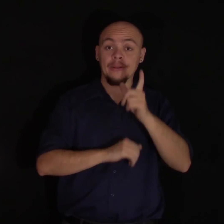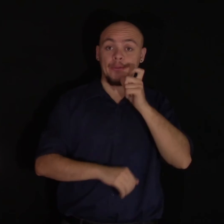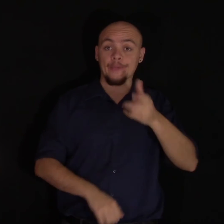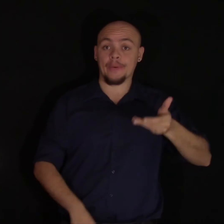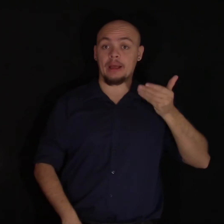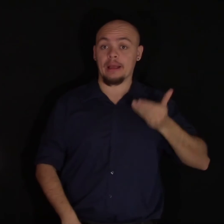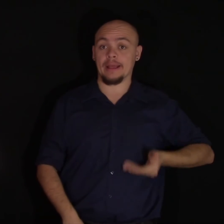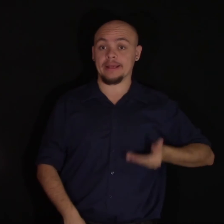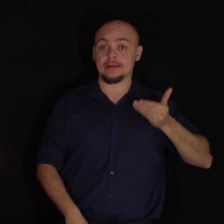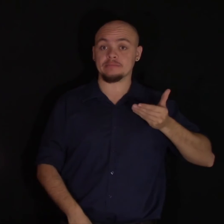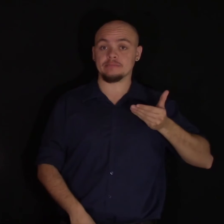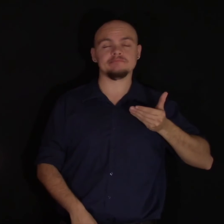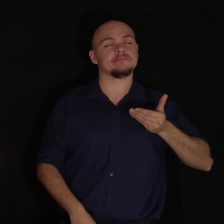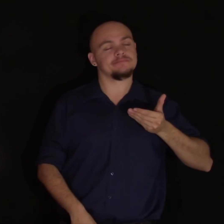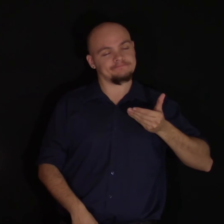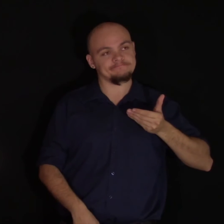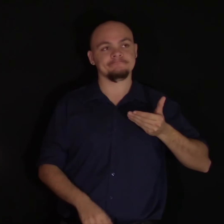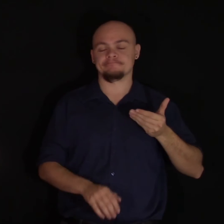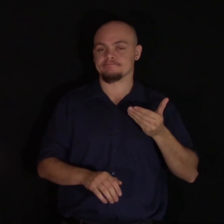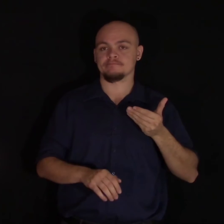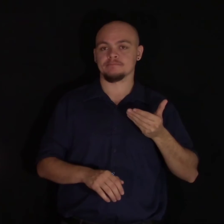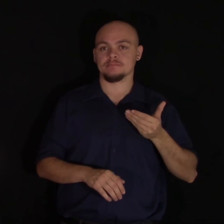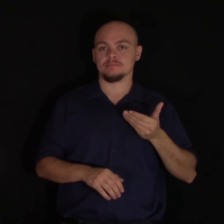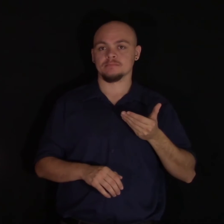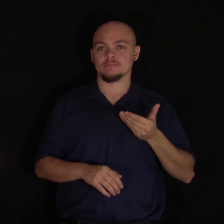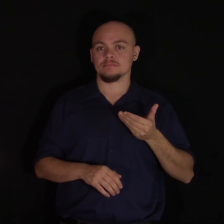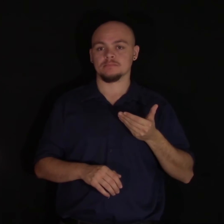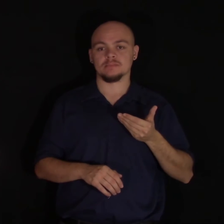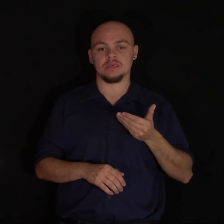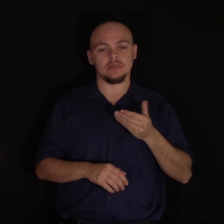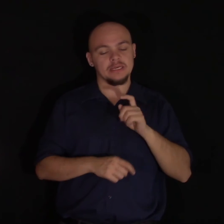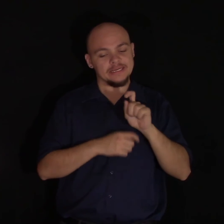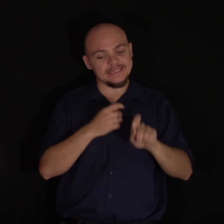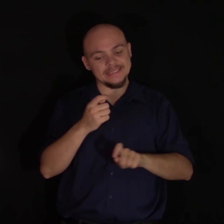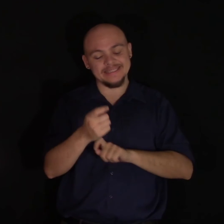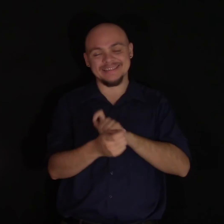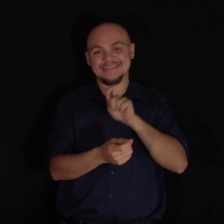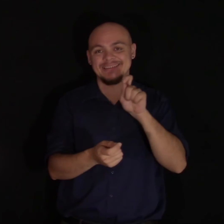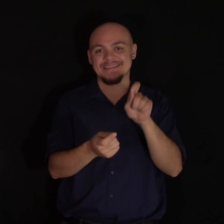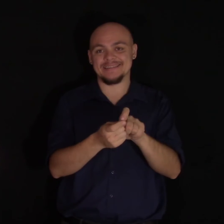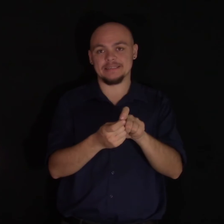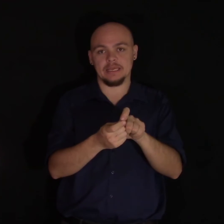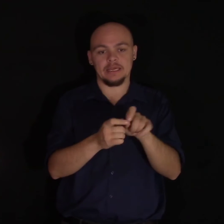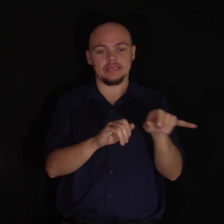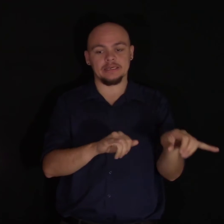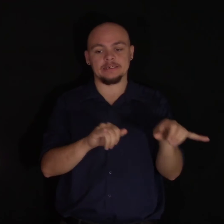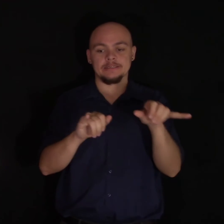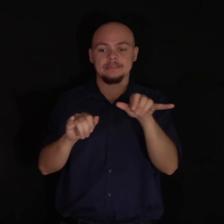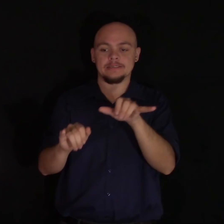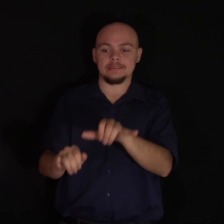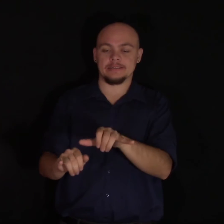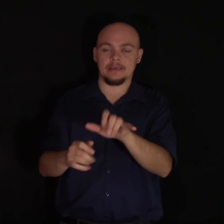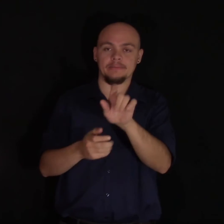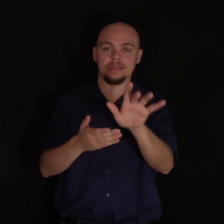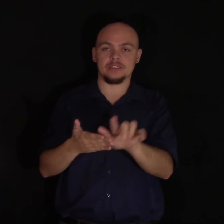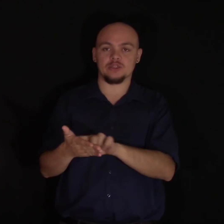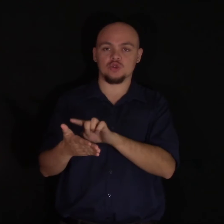am may have inadvertently contributed to this exact same environment and atmosphere of